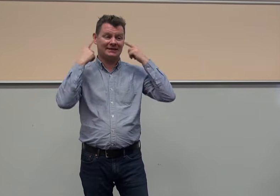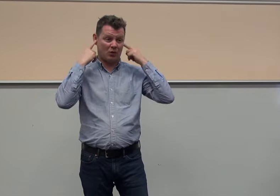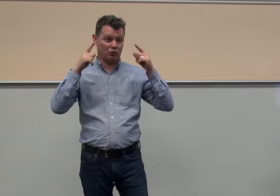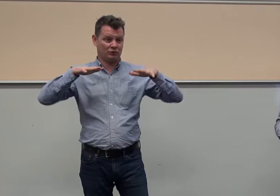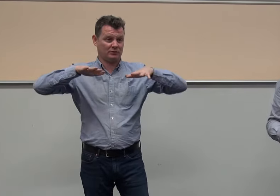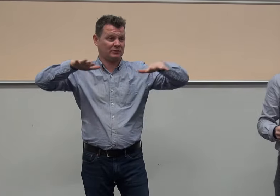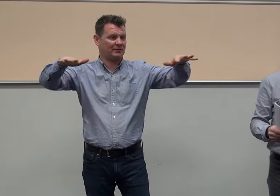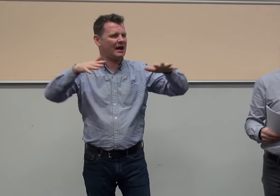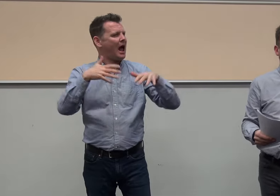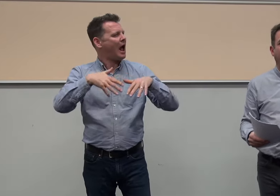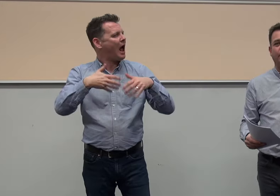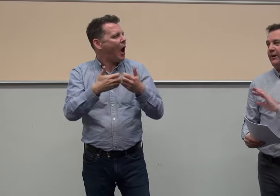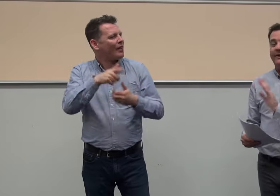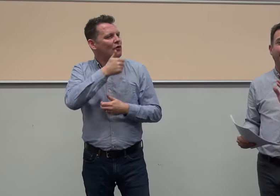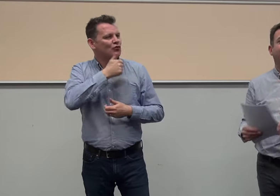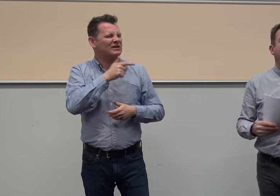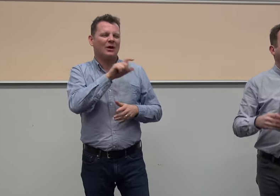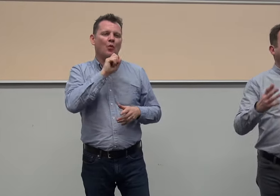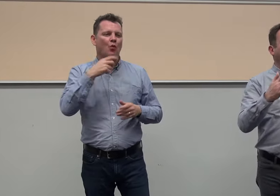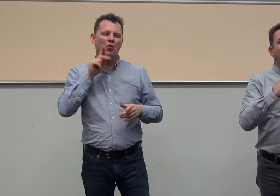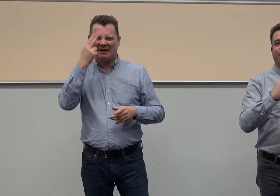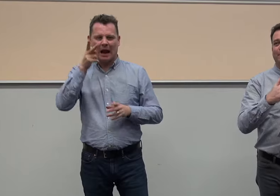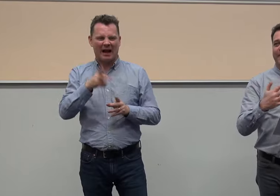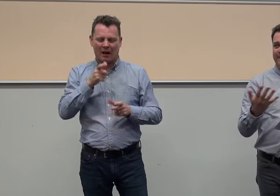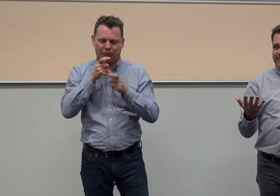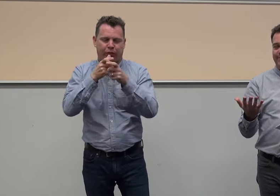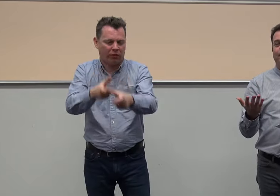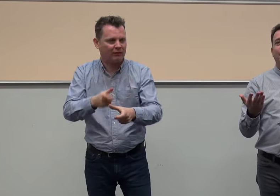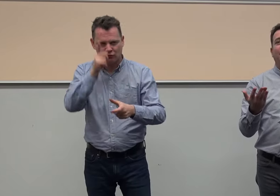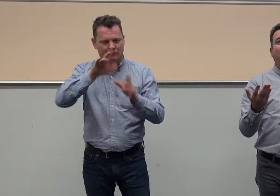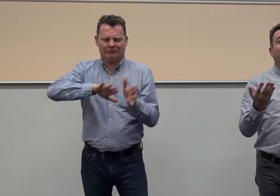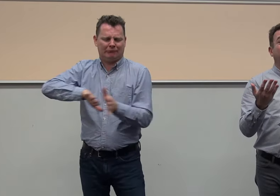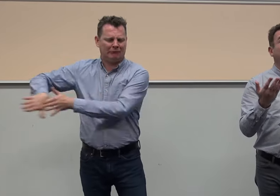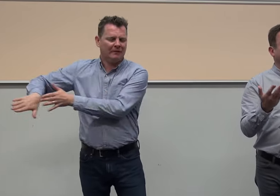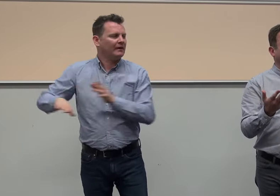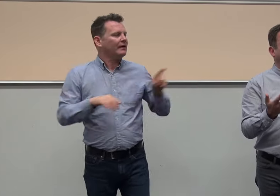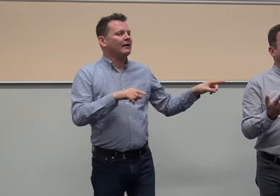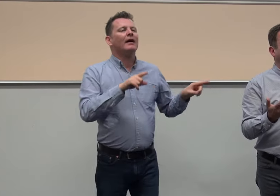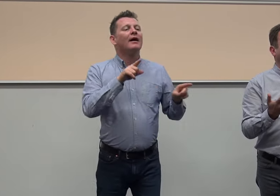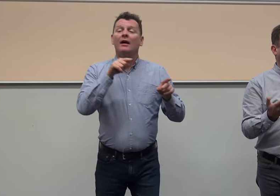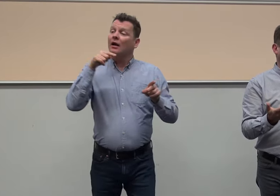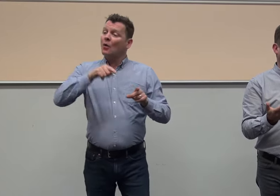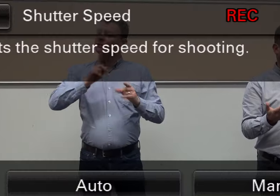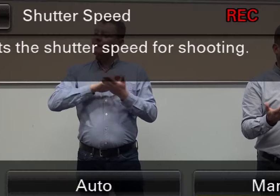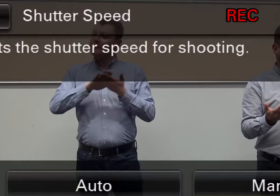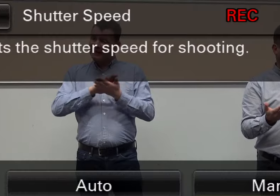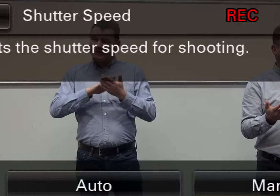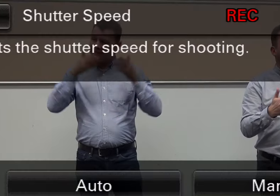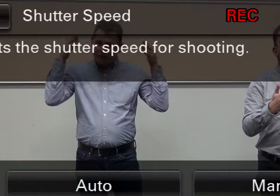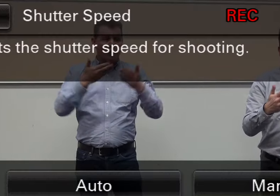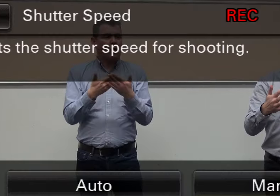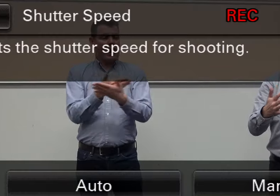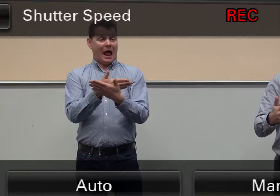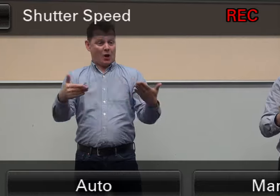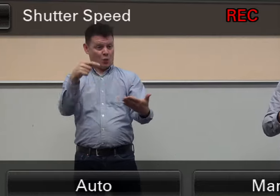And what this woman, I won't say her name again, what she means is mostly about language. She's